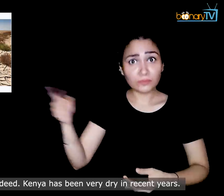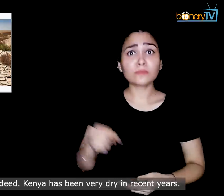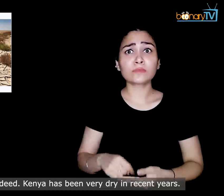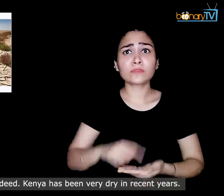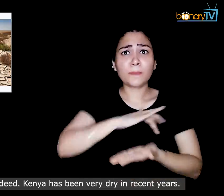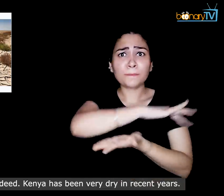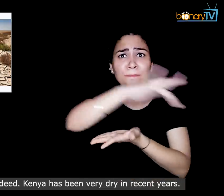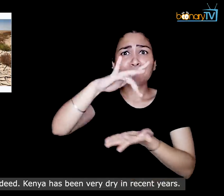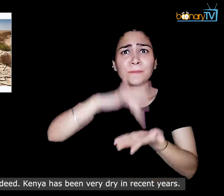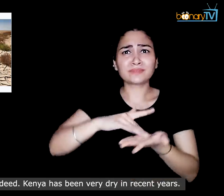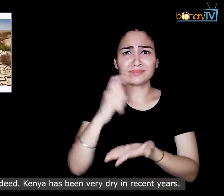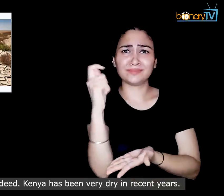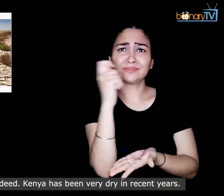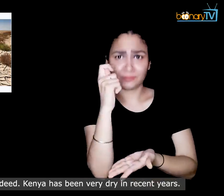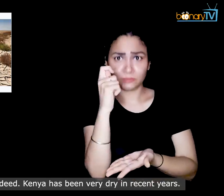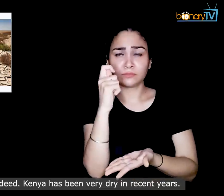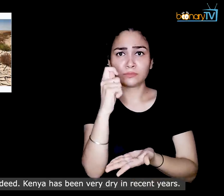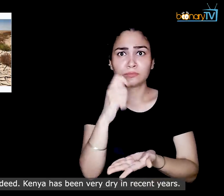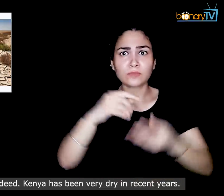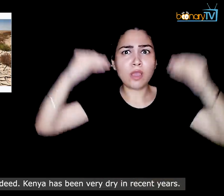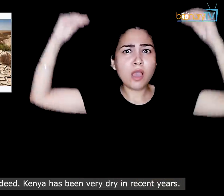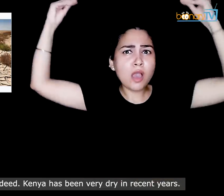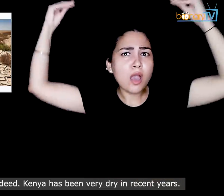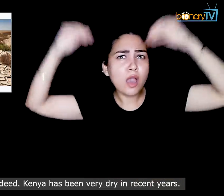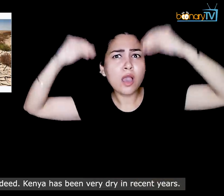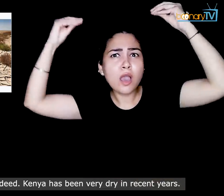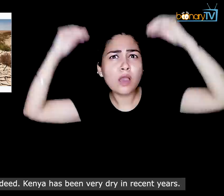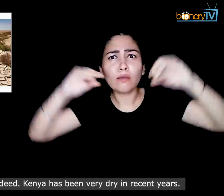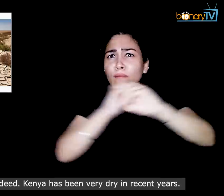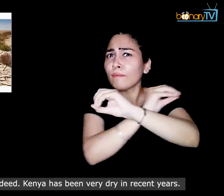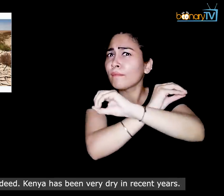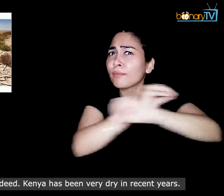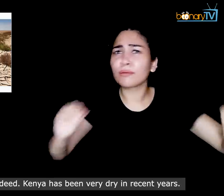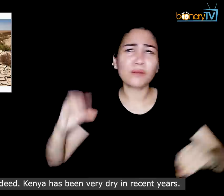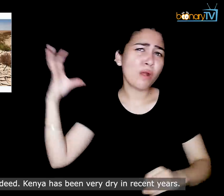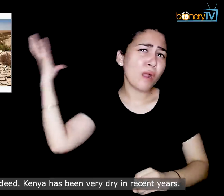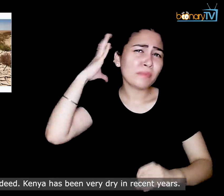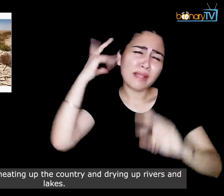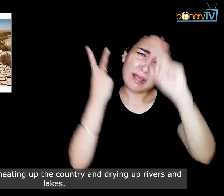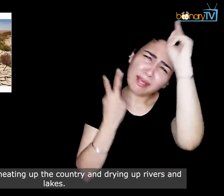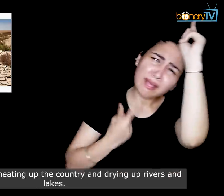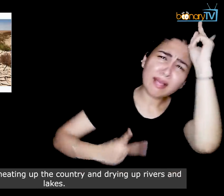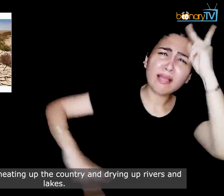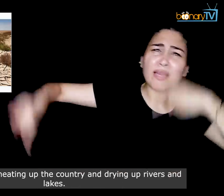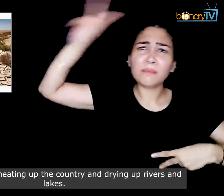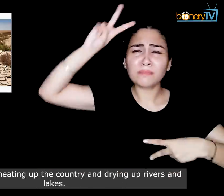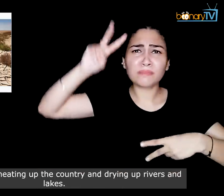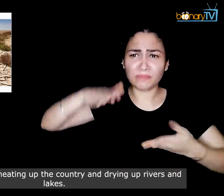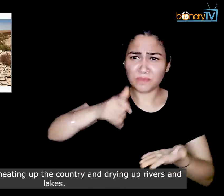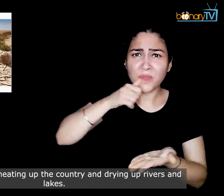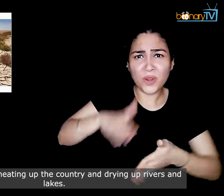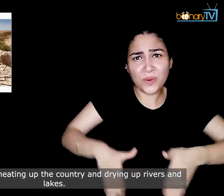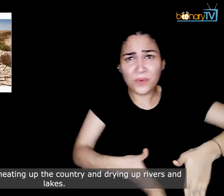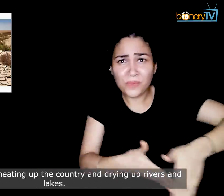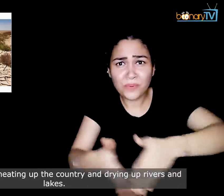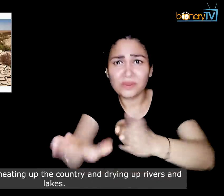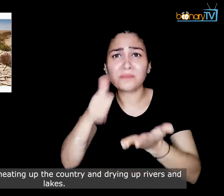Kenya has been very dry in recent years. Climate change is heating up the country